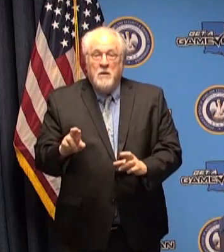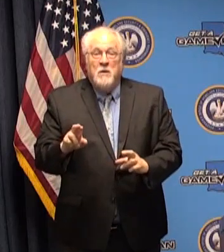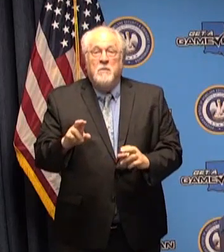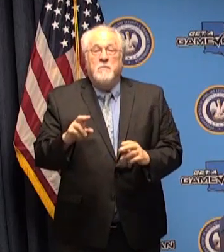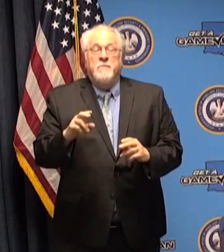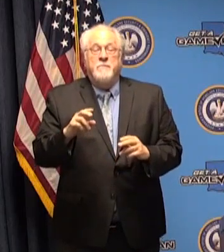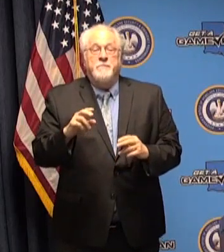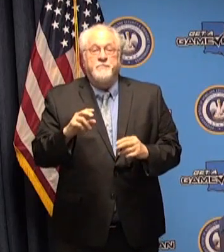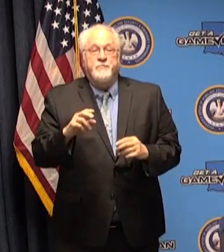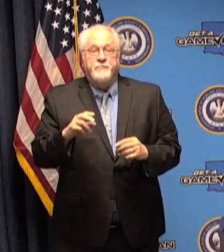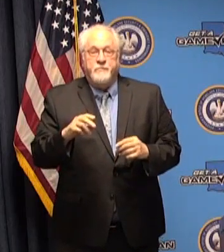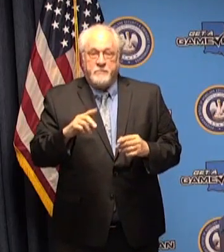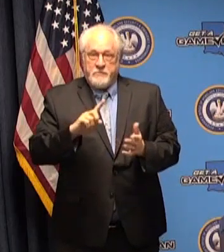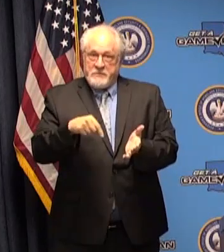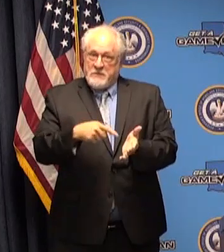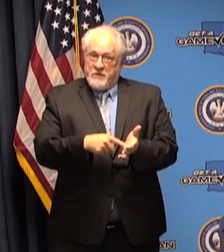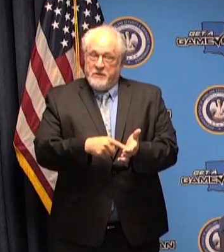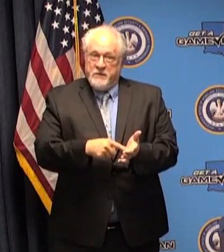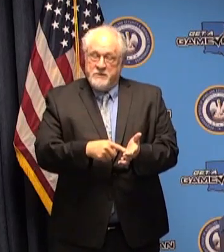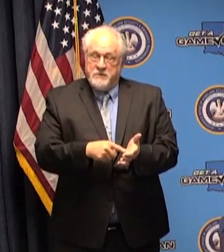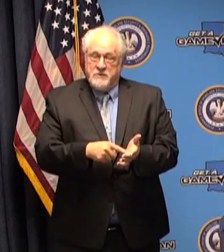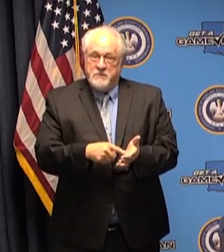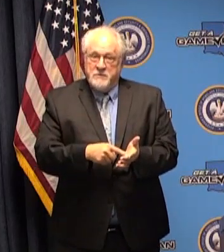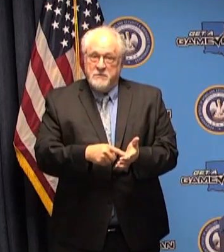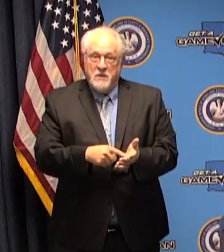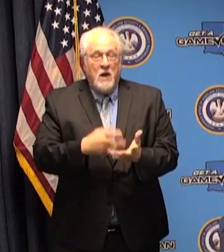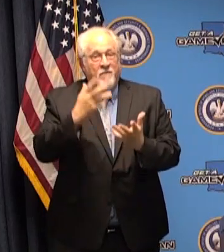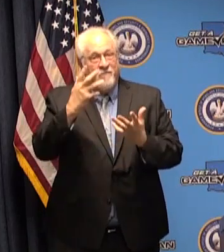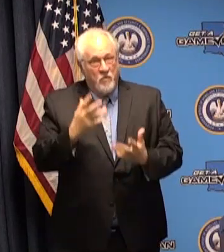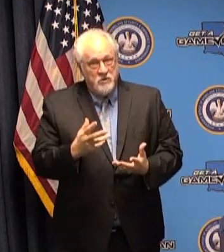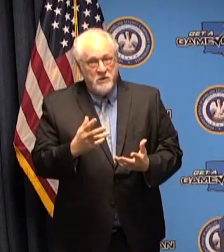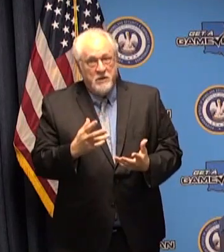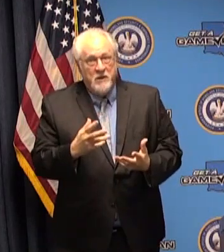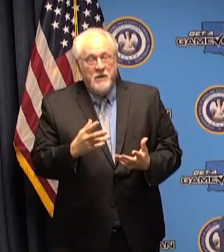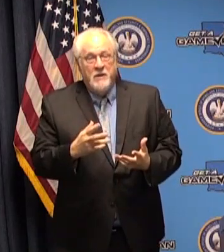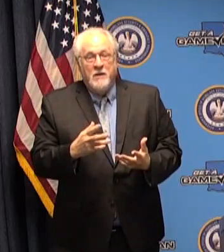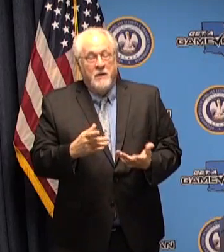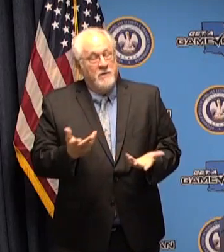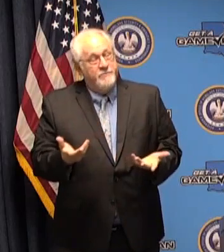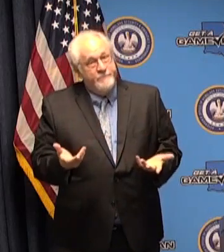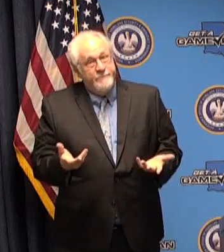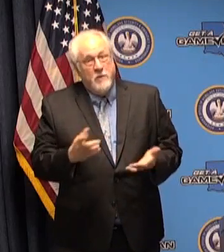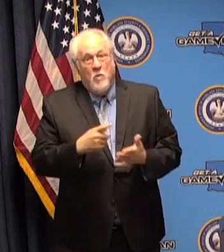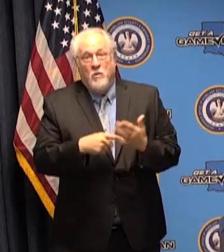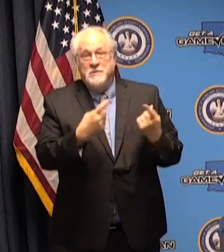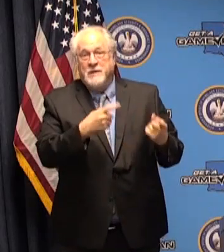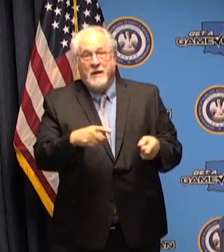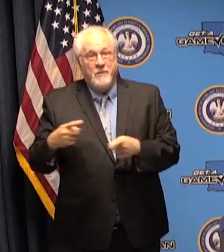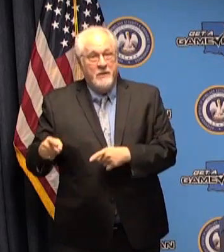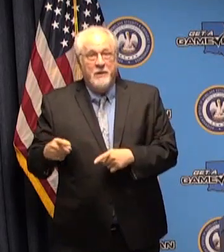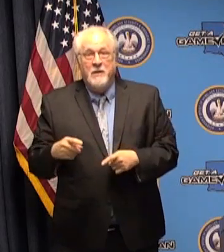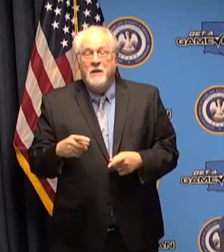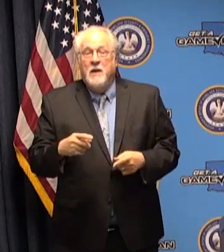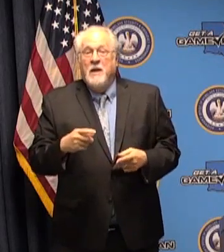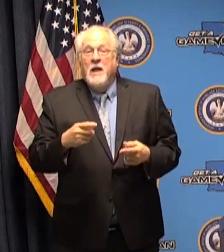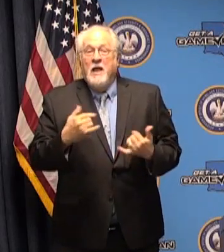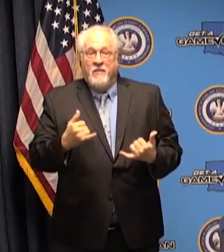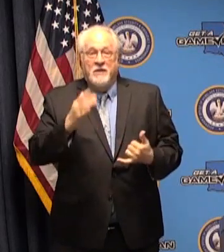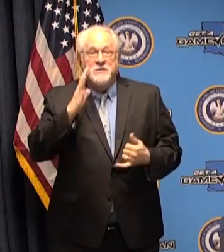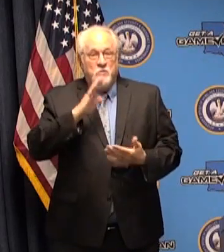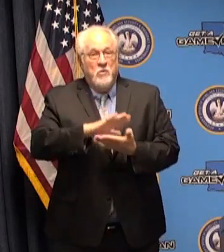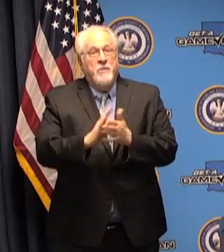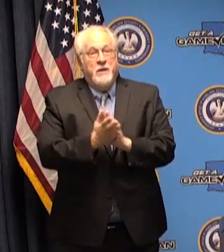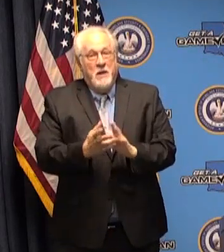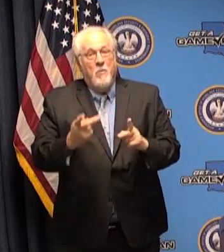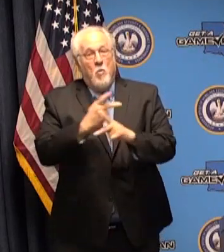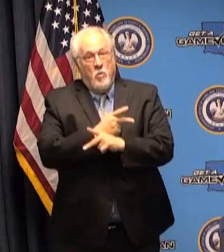best they can. This is unfortunately just the reality of the situation. This is going to